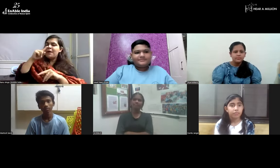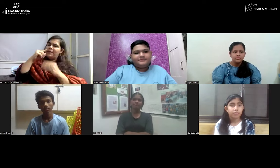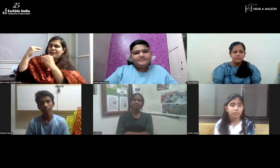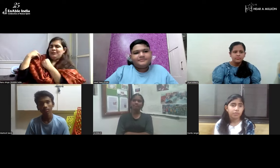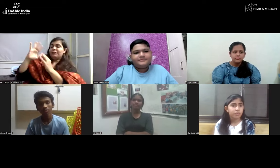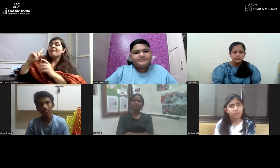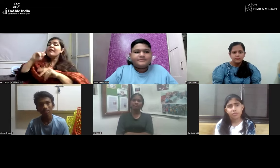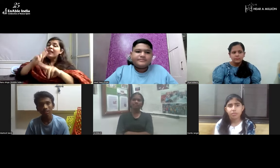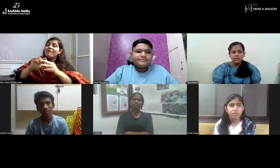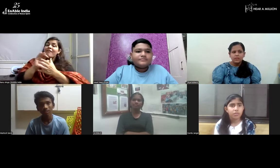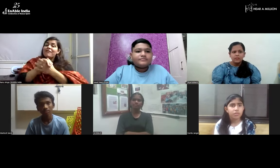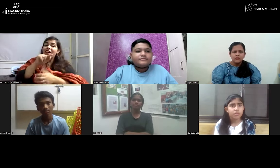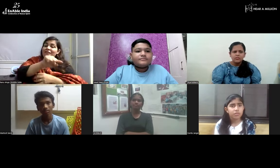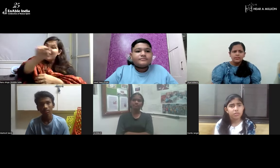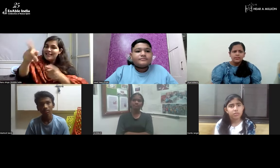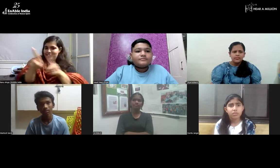their boundaries.